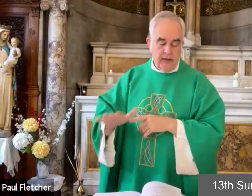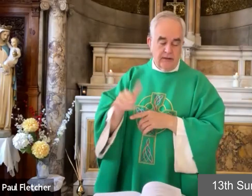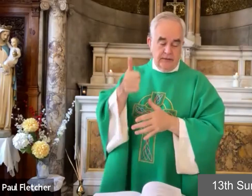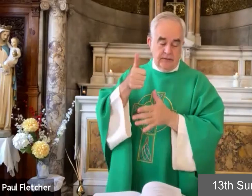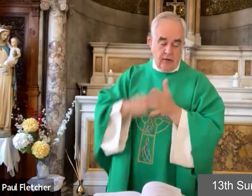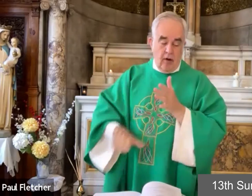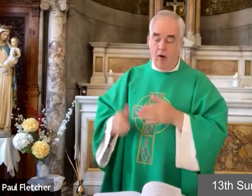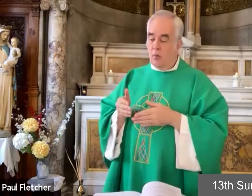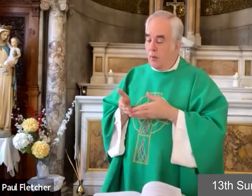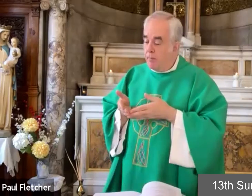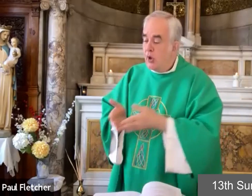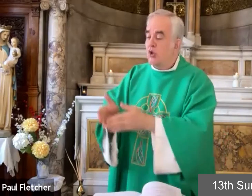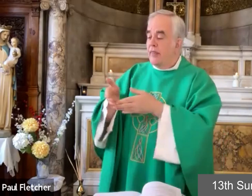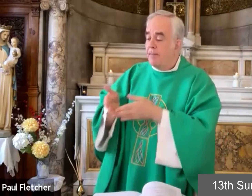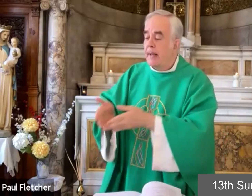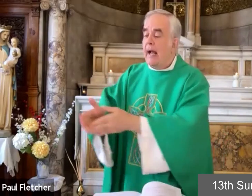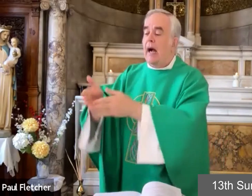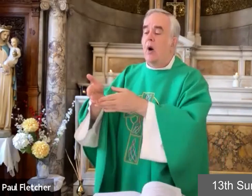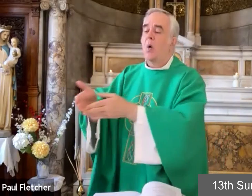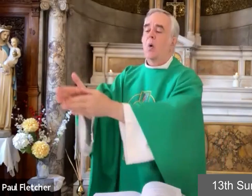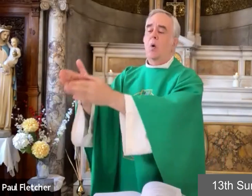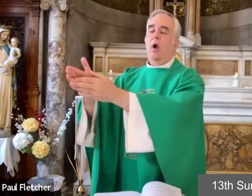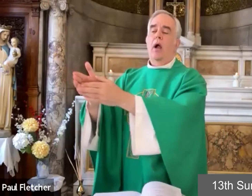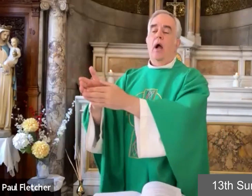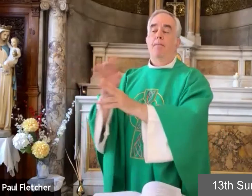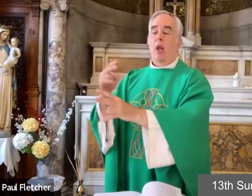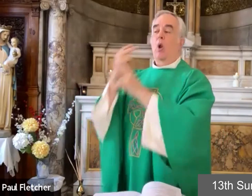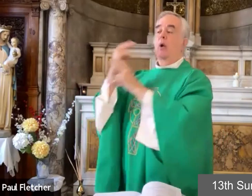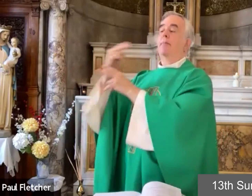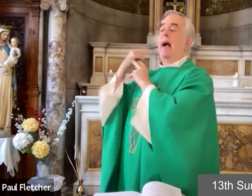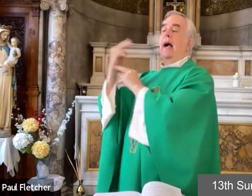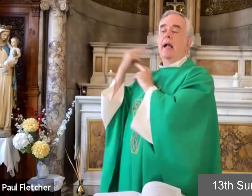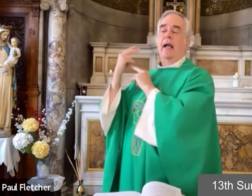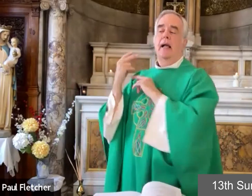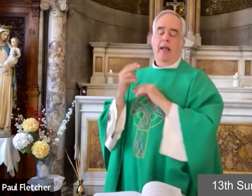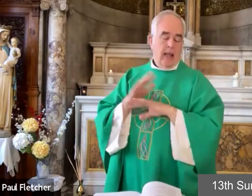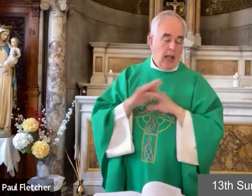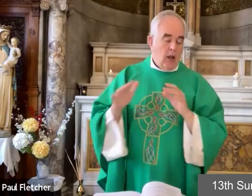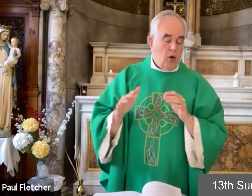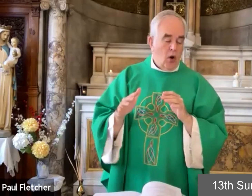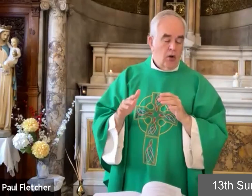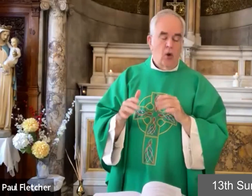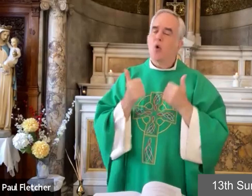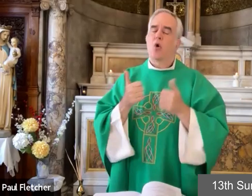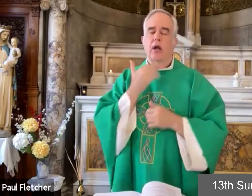field starts with picking the plow, but looks back is not good